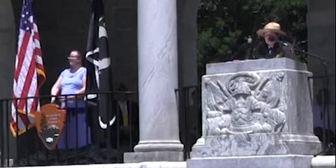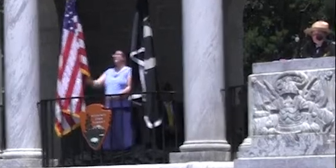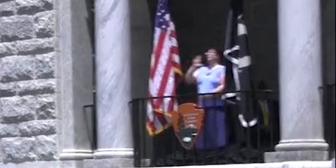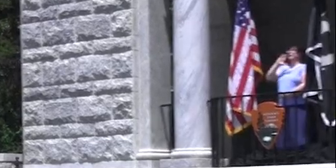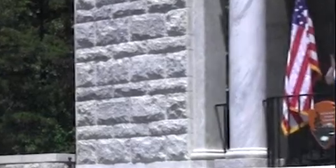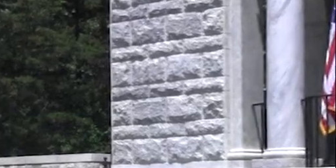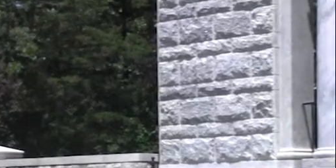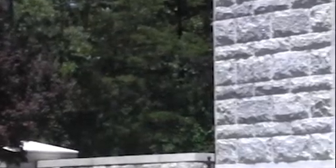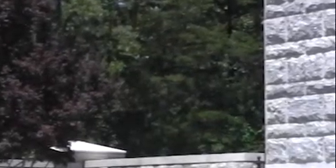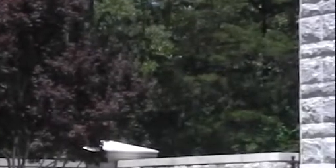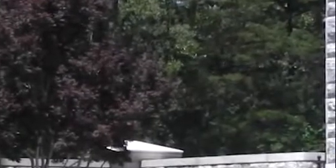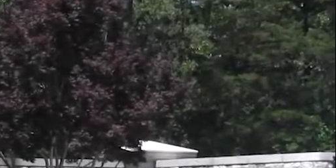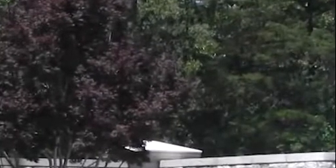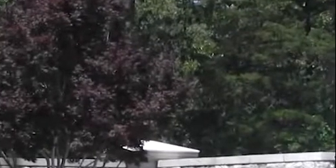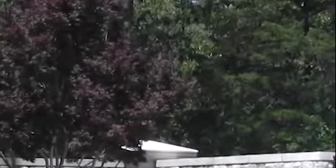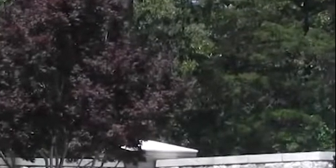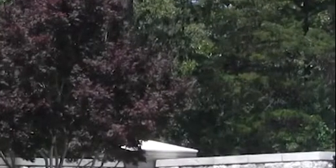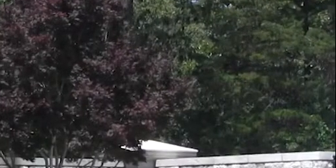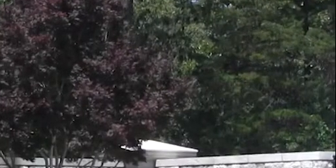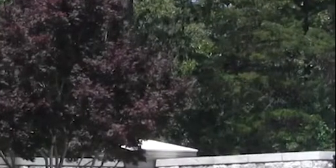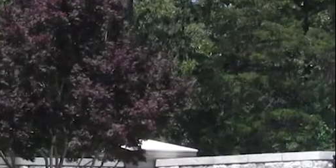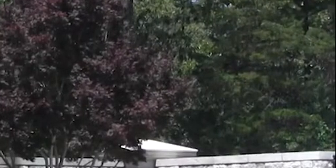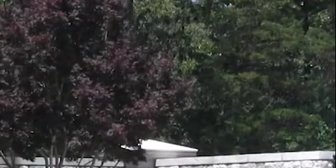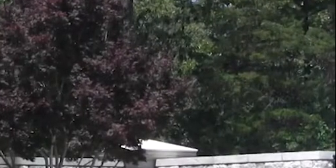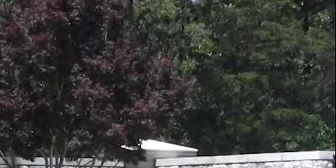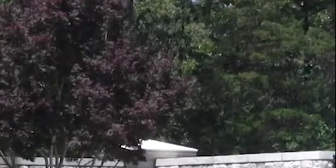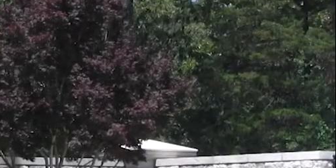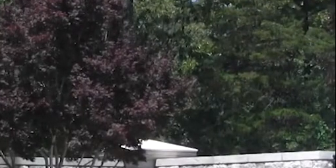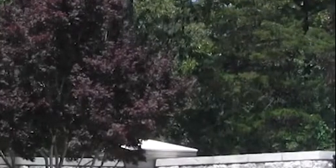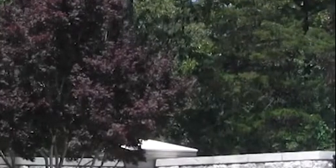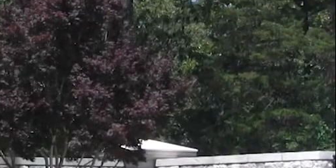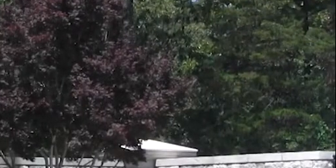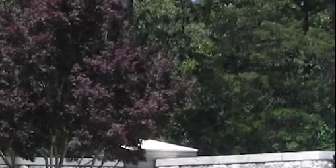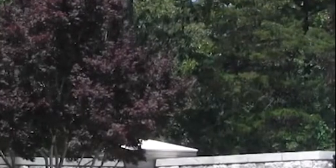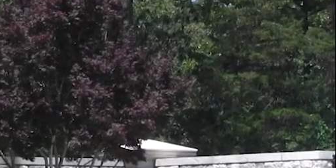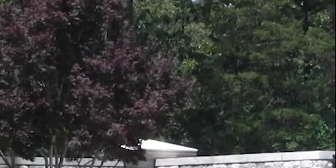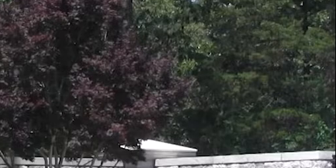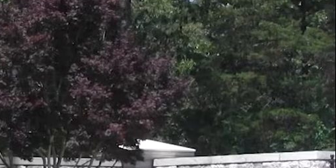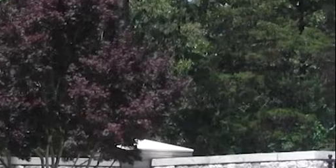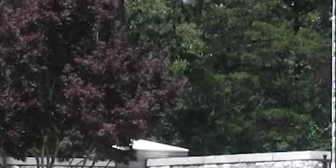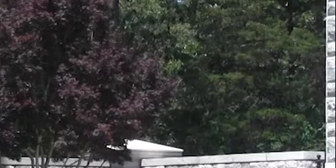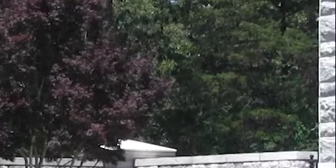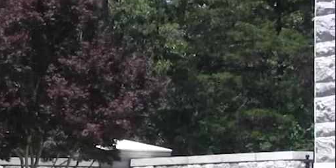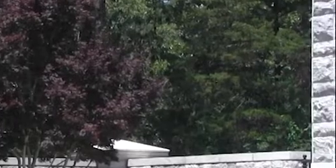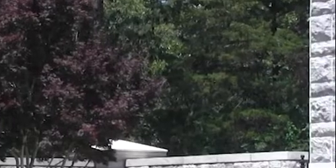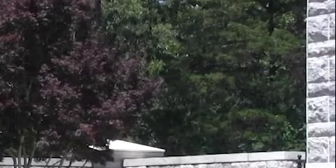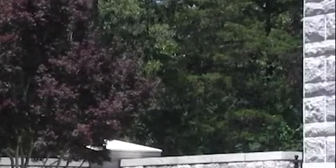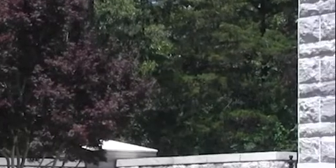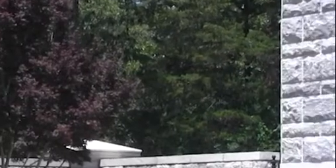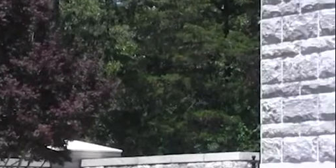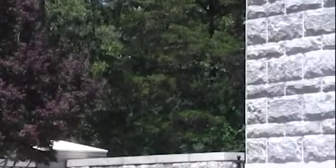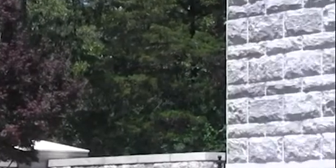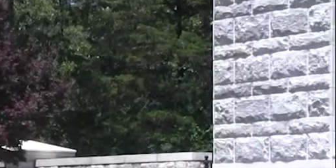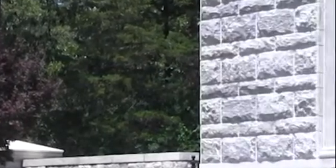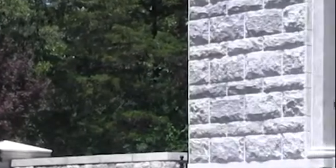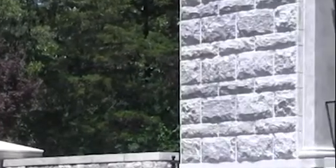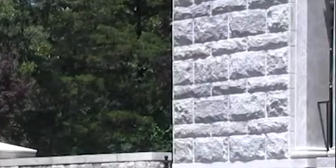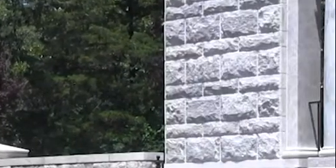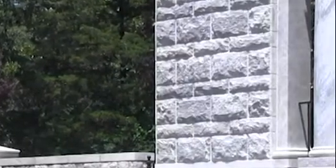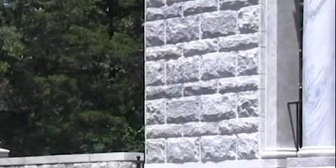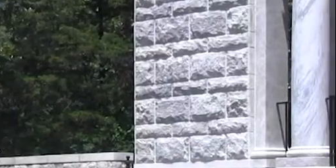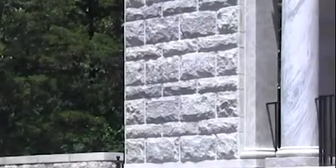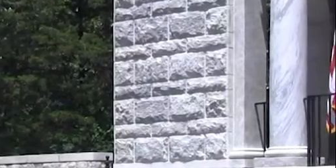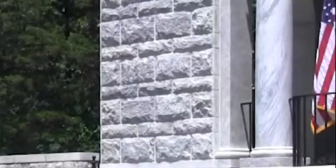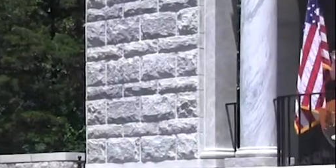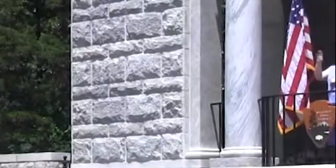Daughters of Union veterans of the Civil War, Clara Harden, tent number 3, presented by Charles Barr,